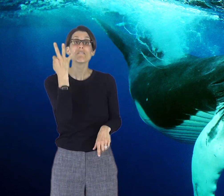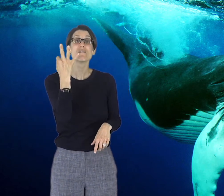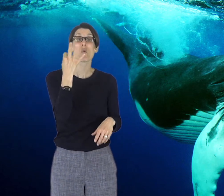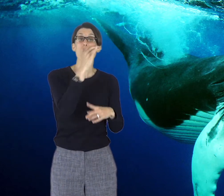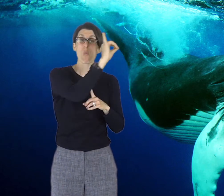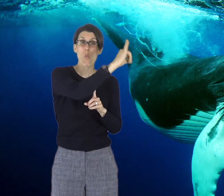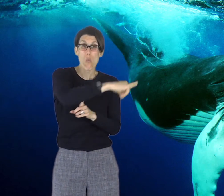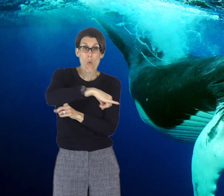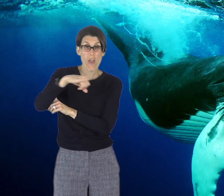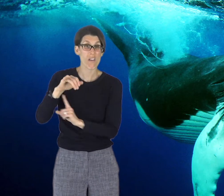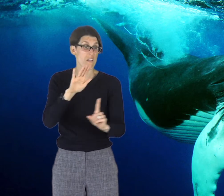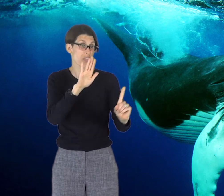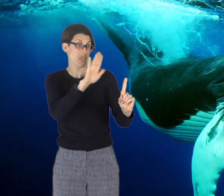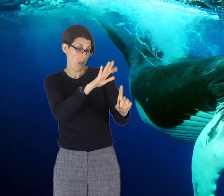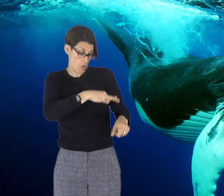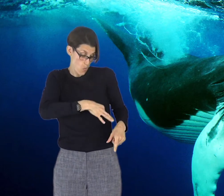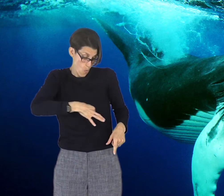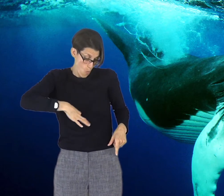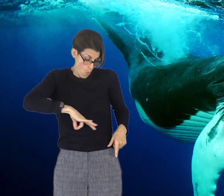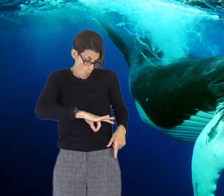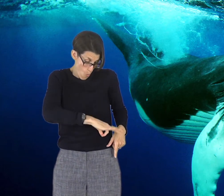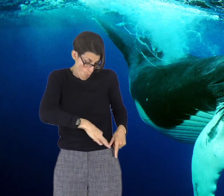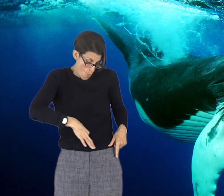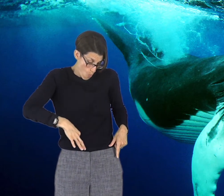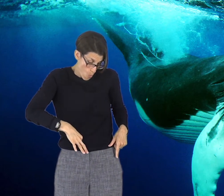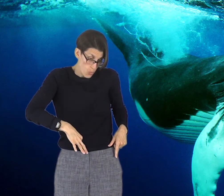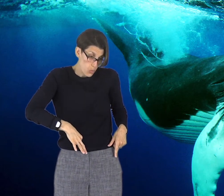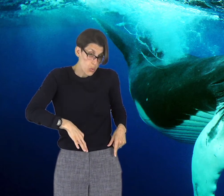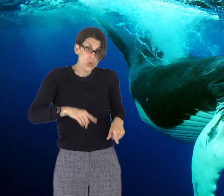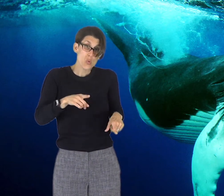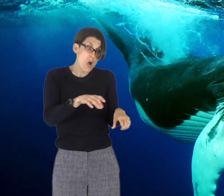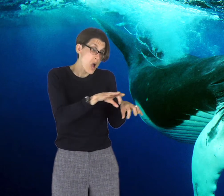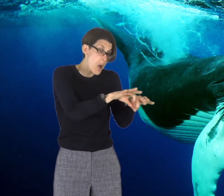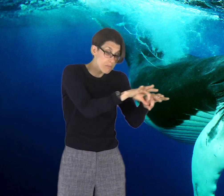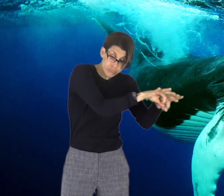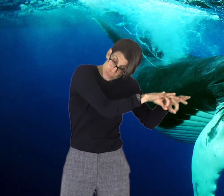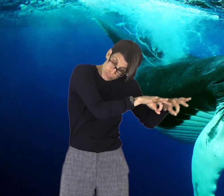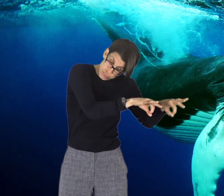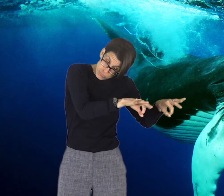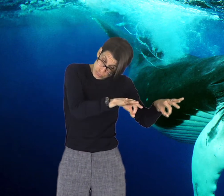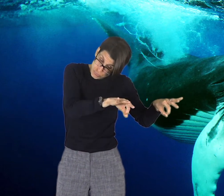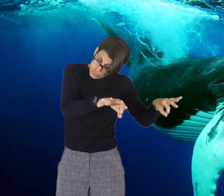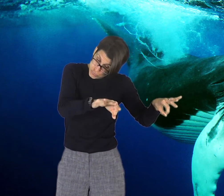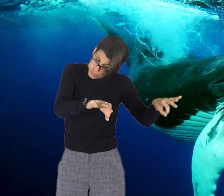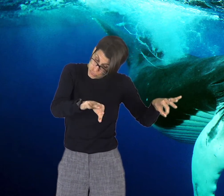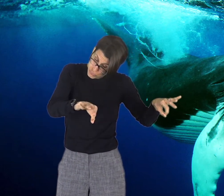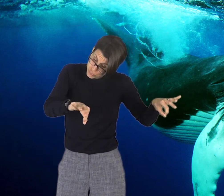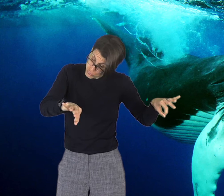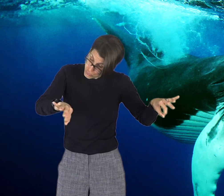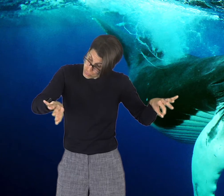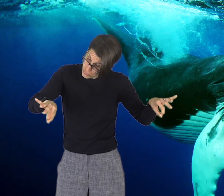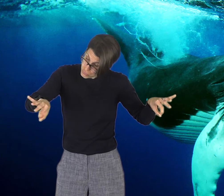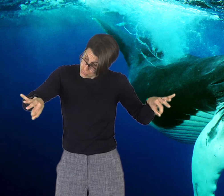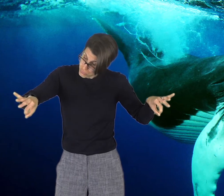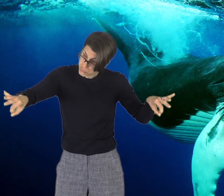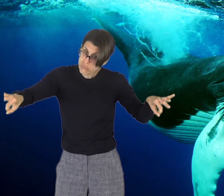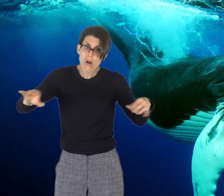If you stretched out a whale's intestines, they would be 300 feet long. That is the length of a football